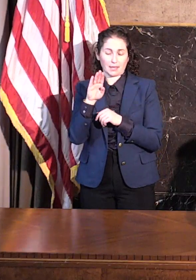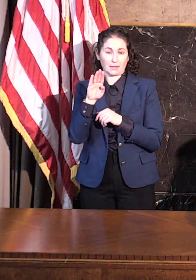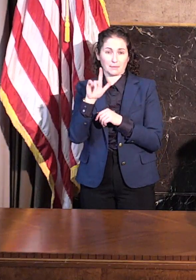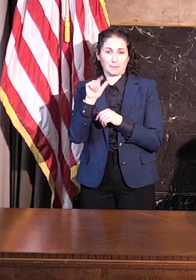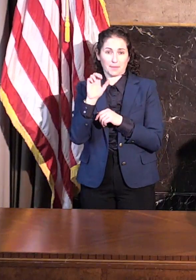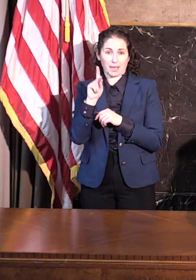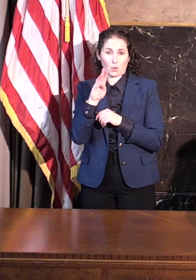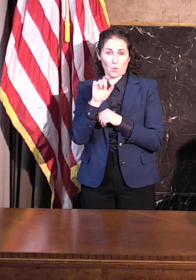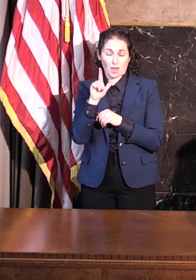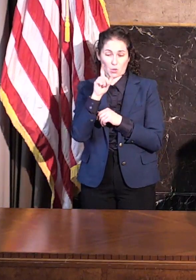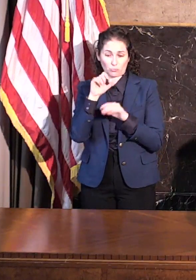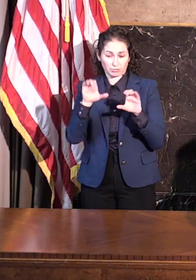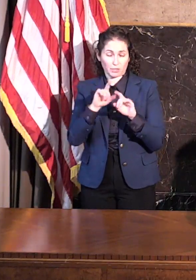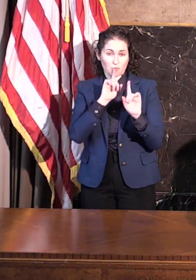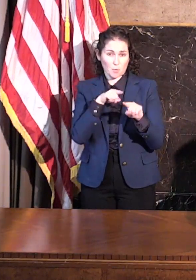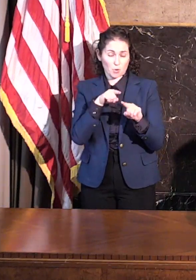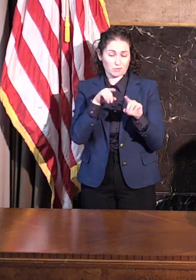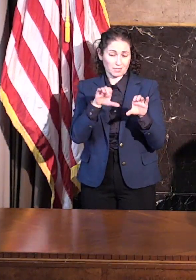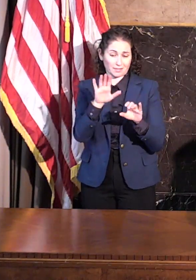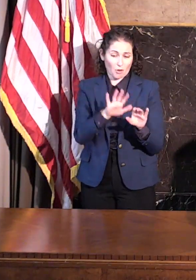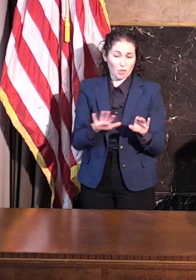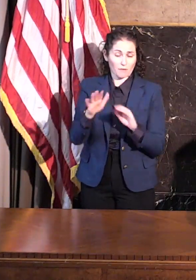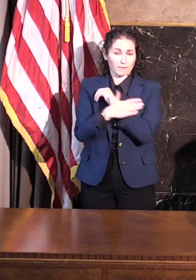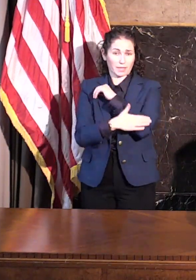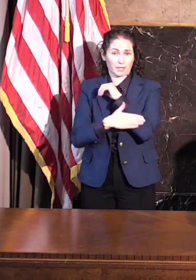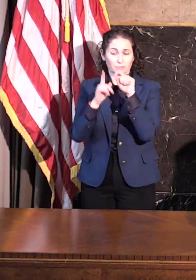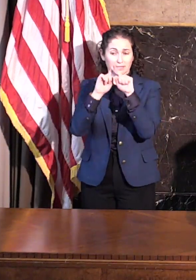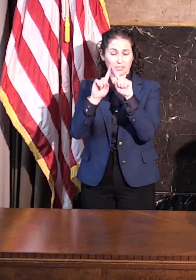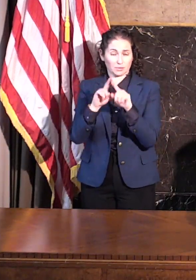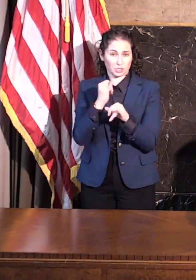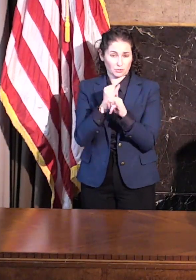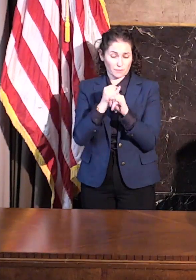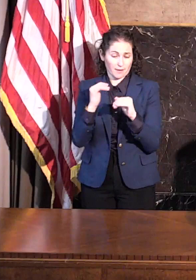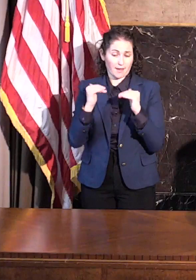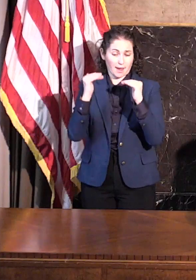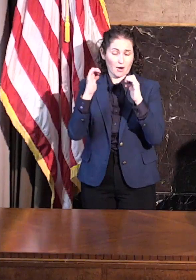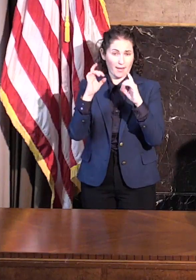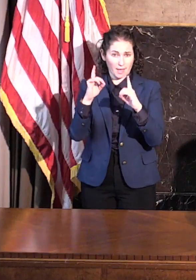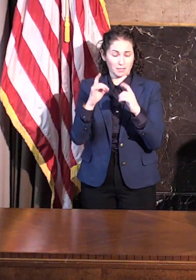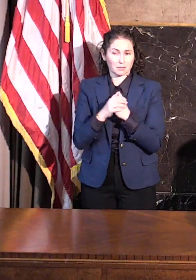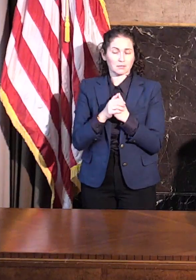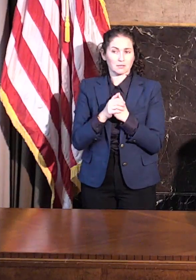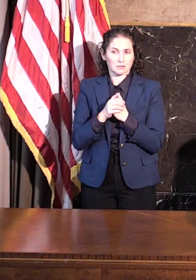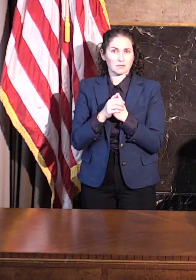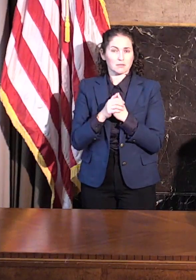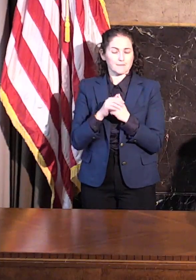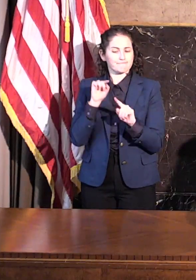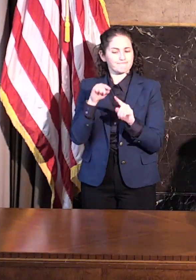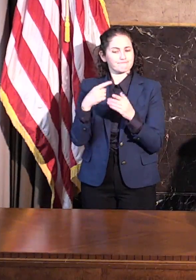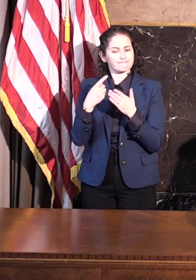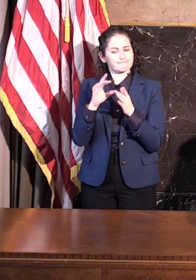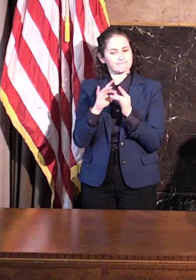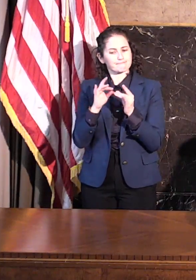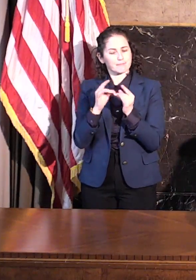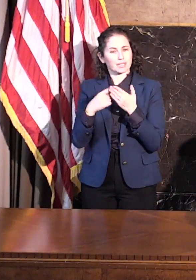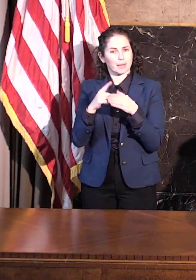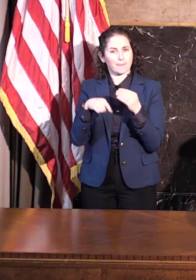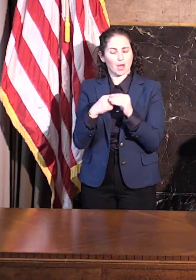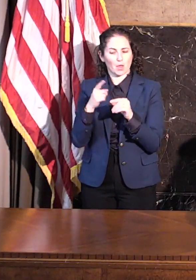from other board members. And for some reason, the president at the time and the athletic director at the time thought it was appropriate to only inform those 3 board